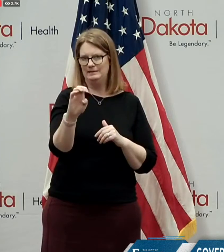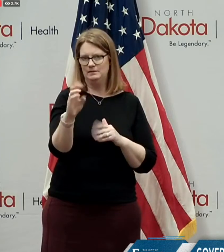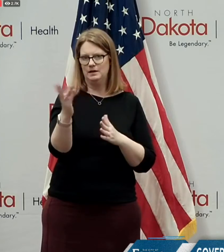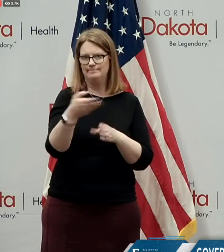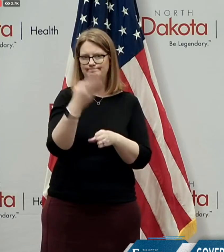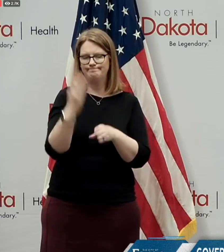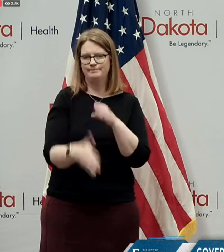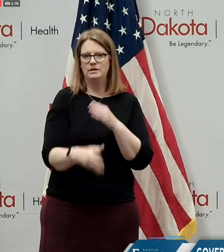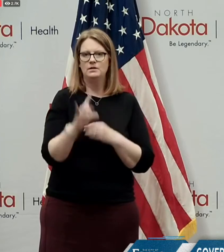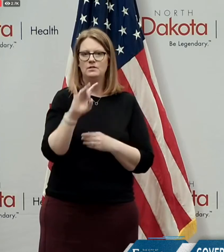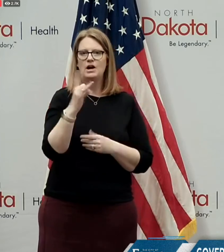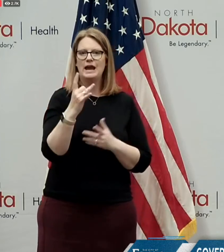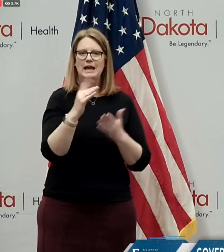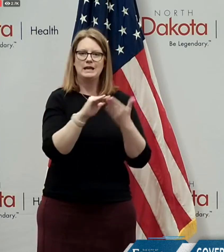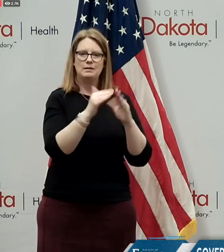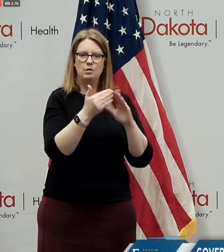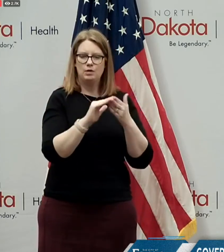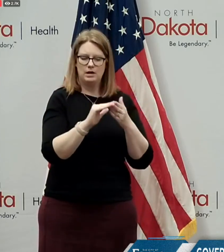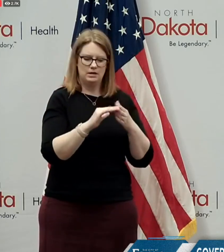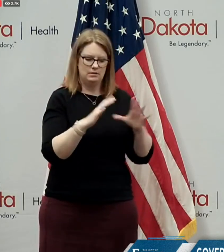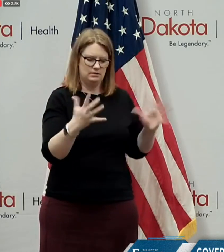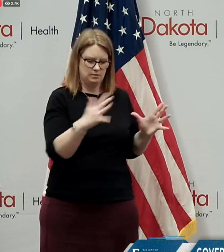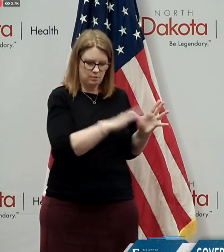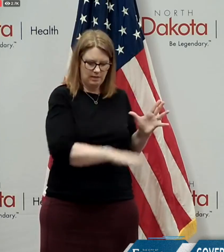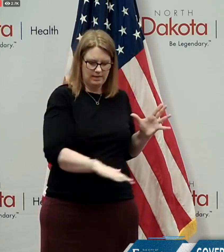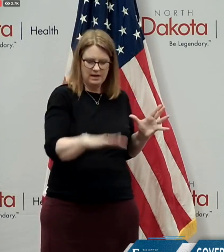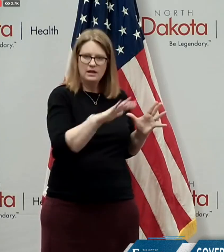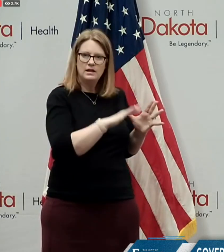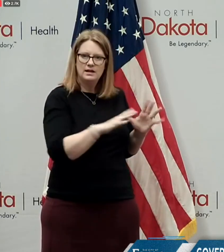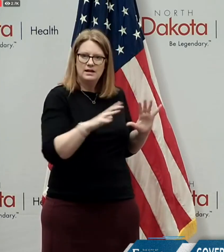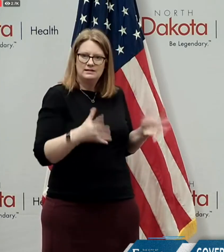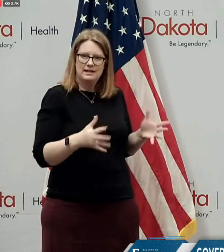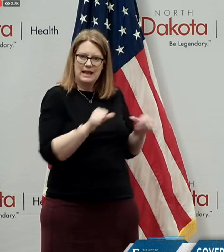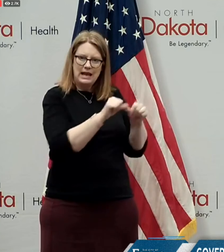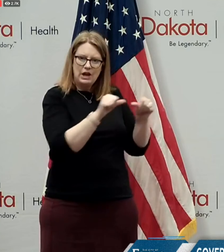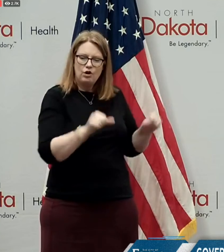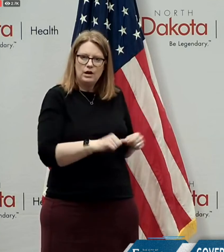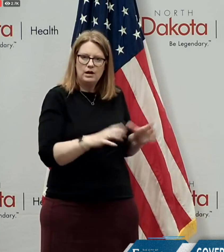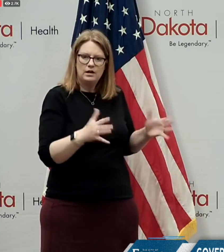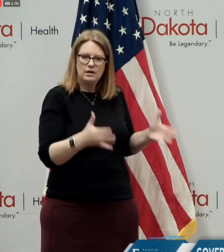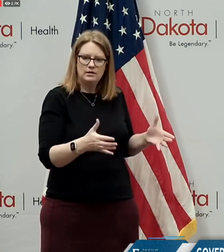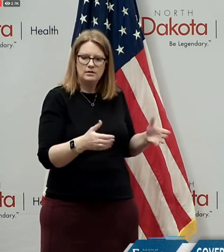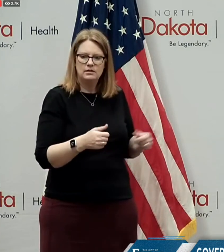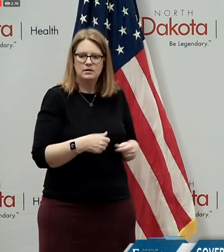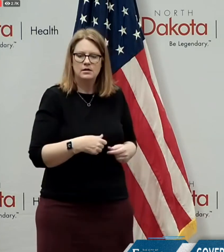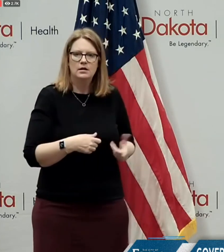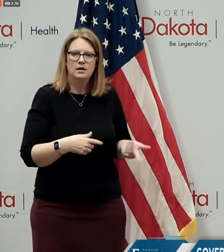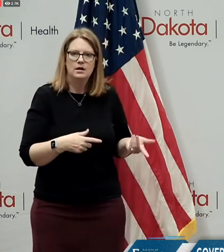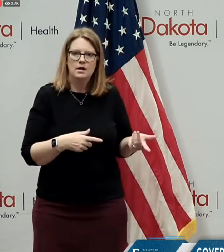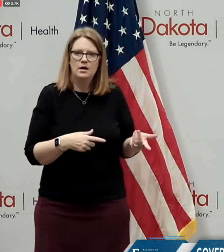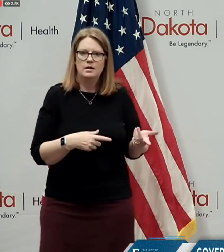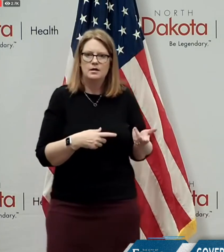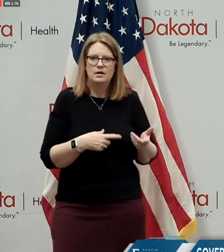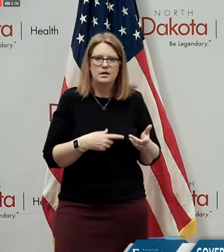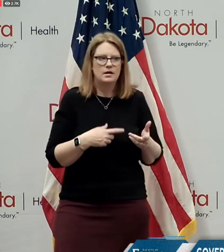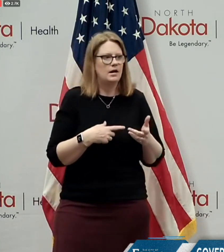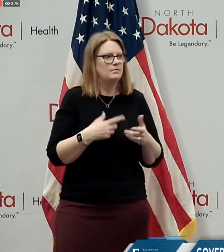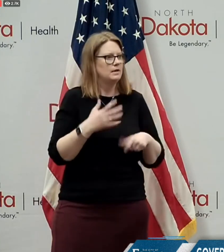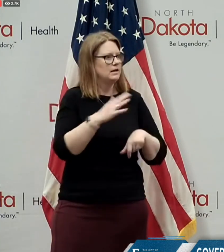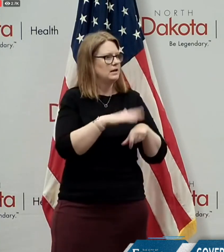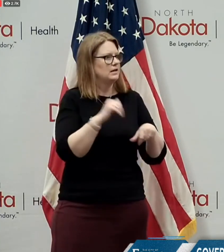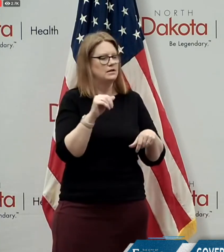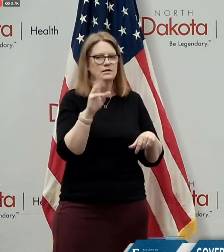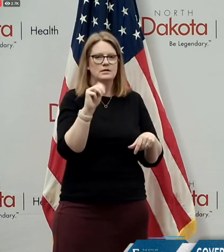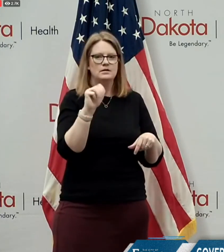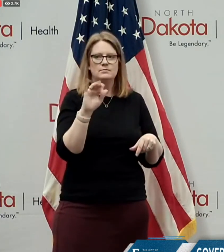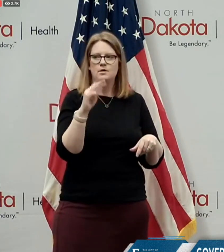our 8 communities within our district. So again, I'm going to be calling on Margaret to come on